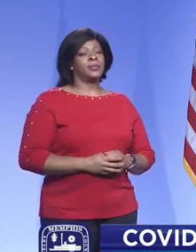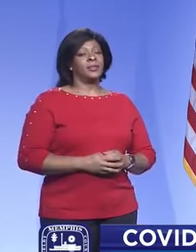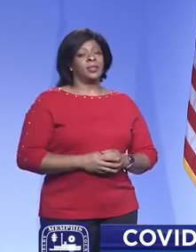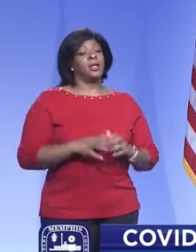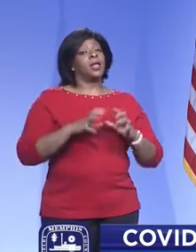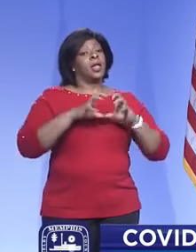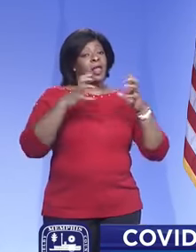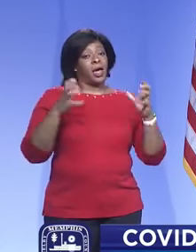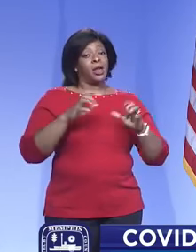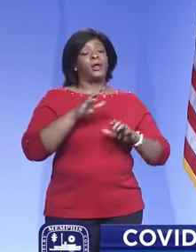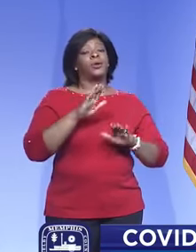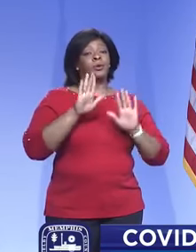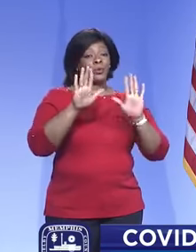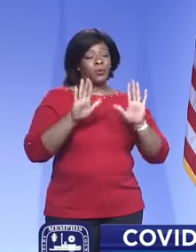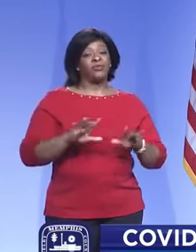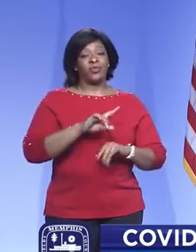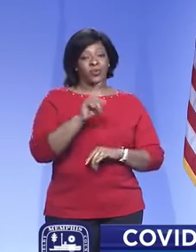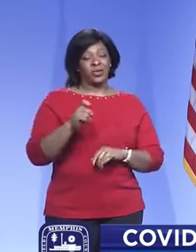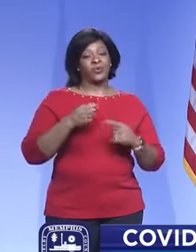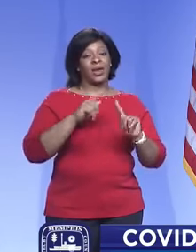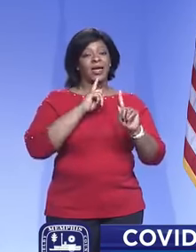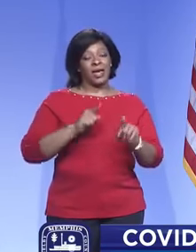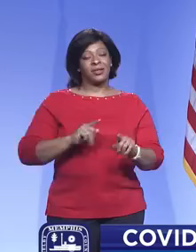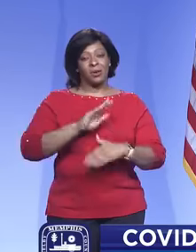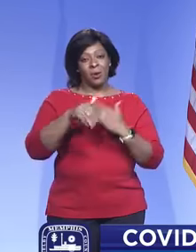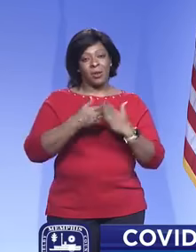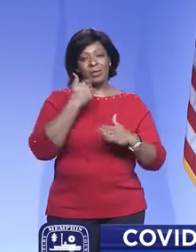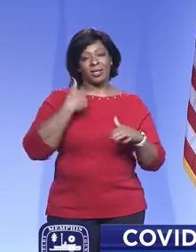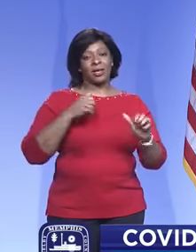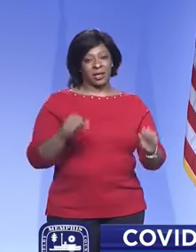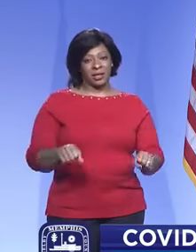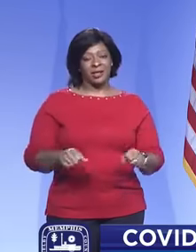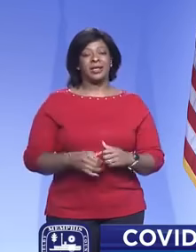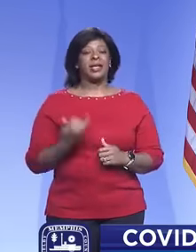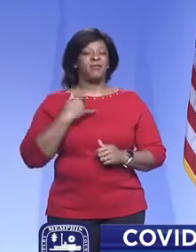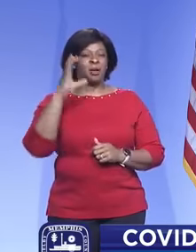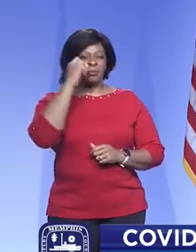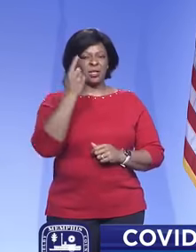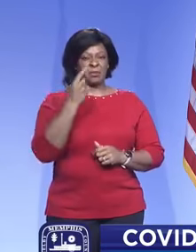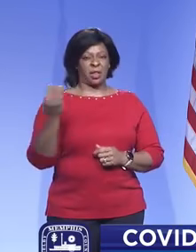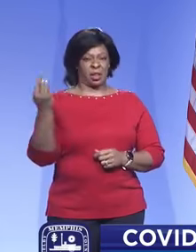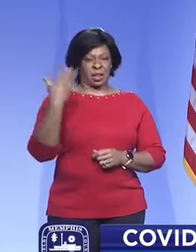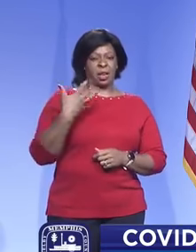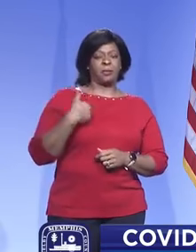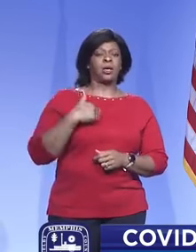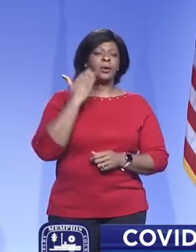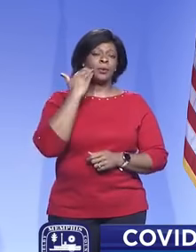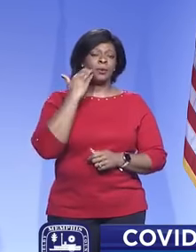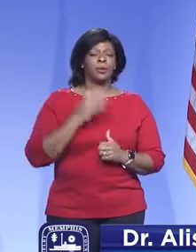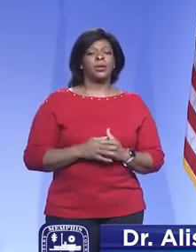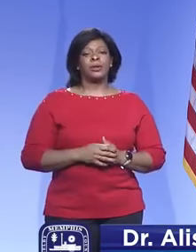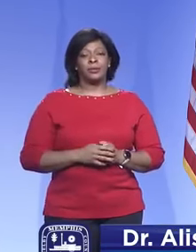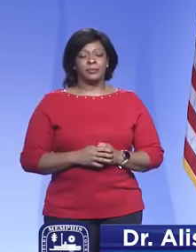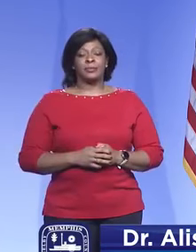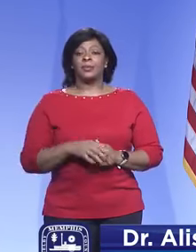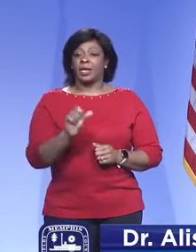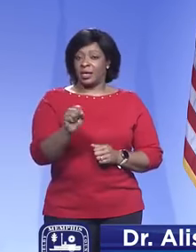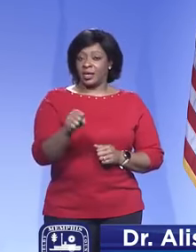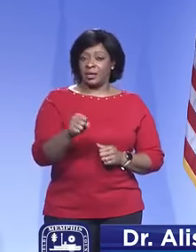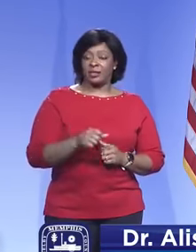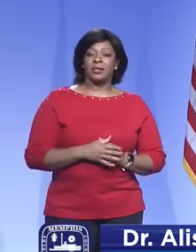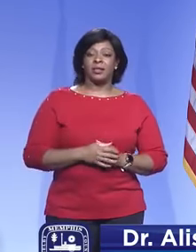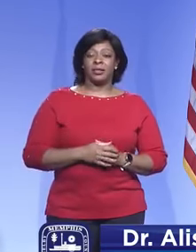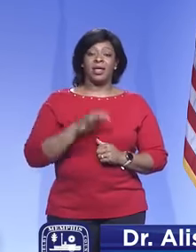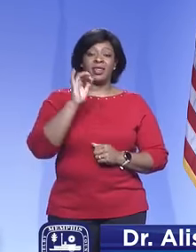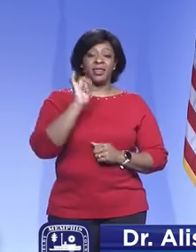lot of great questions. I'll try to answer all of them to the best of my ability. If I miss something, just let me know. So yes,